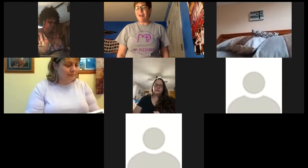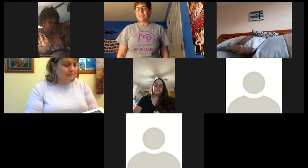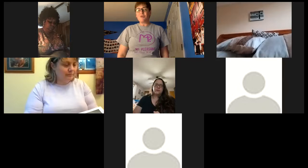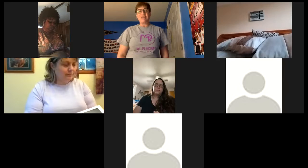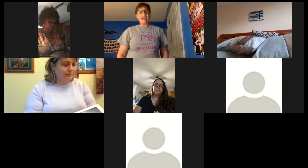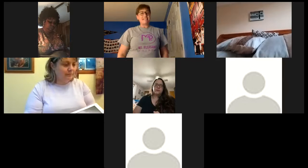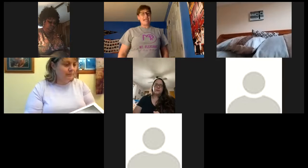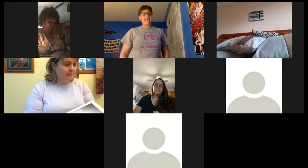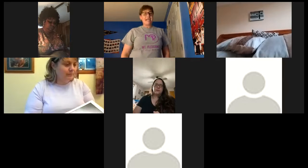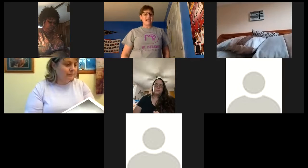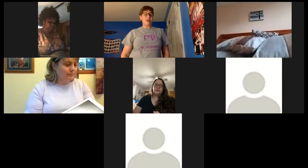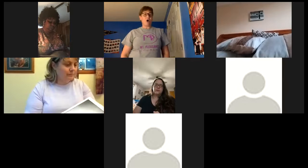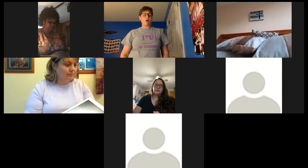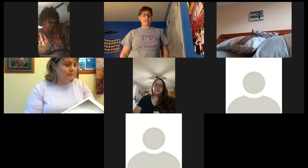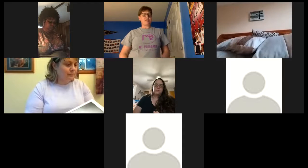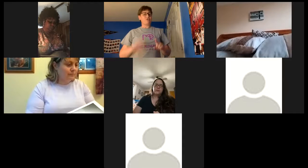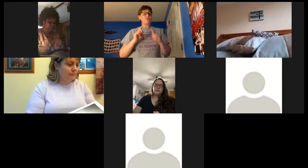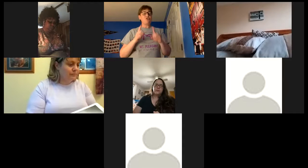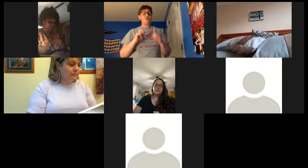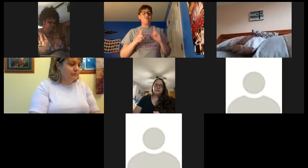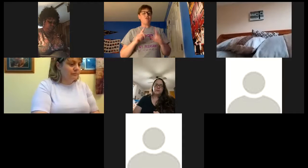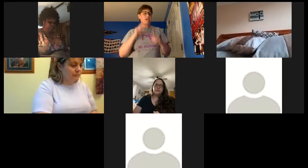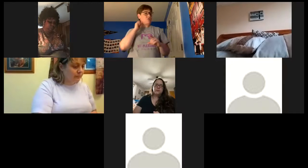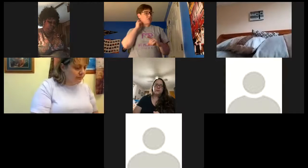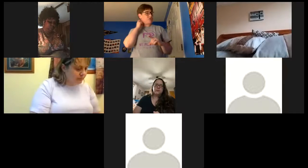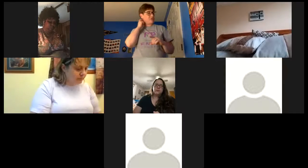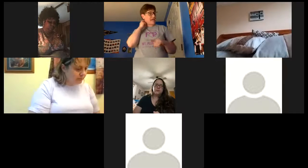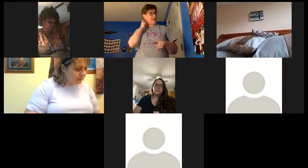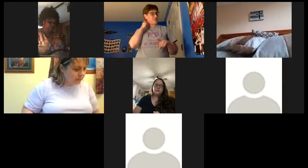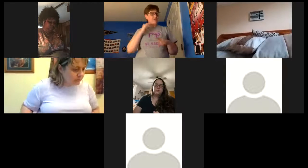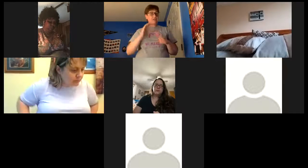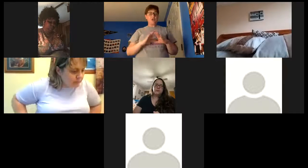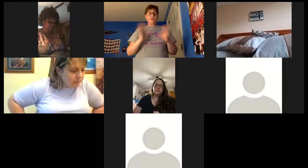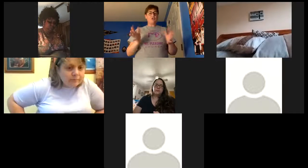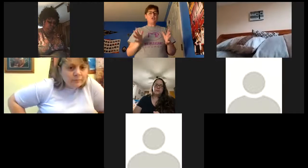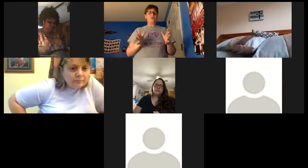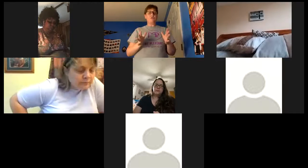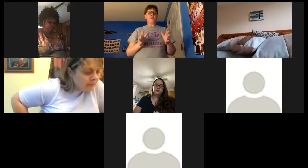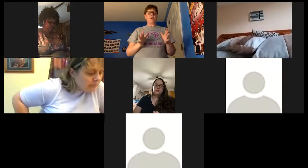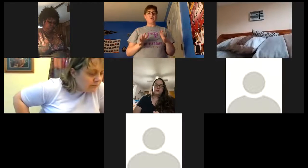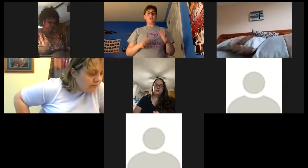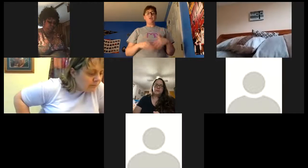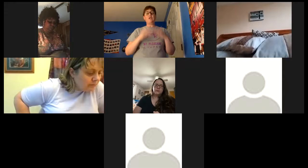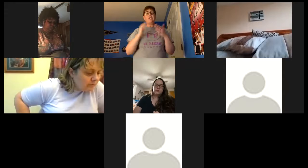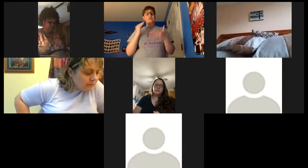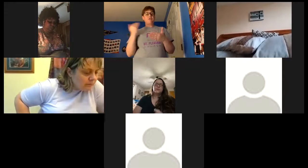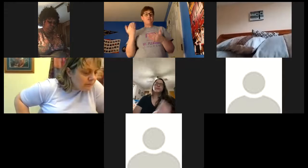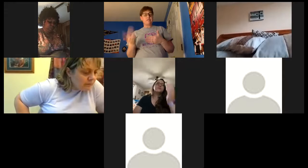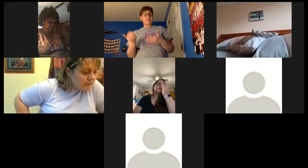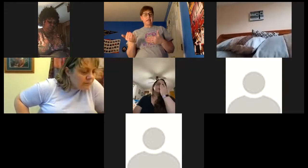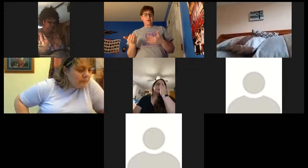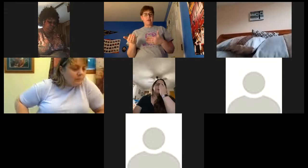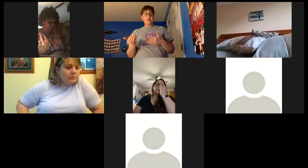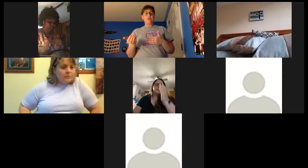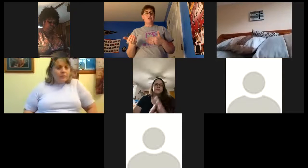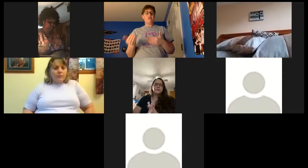All right, so we've got day and all day. So there's 2 different ways you can do day, and you choose which way you want to do it. You can either use